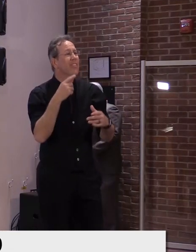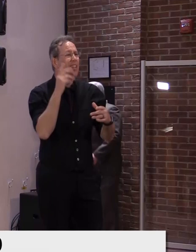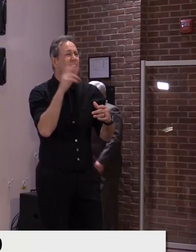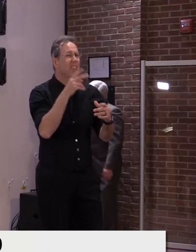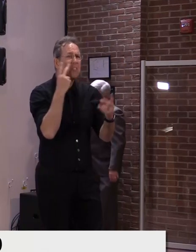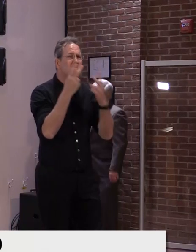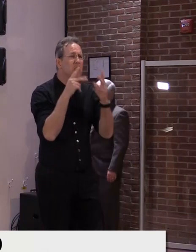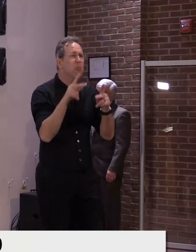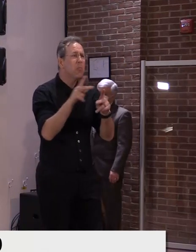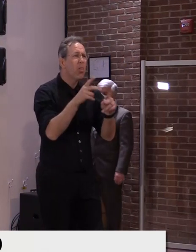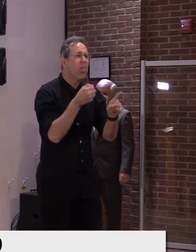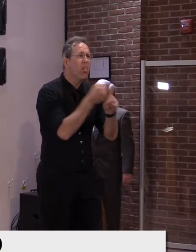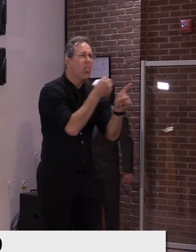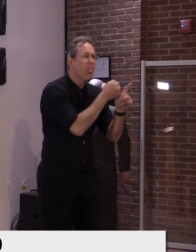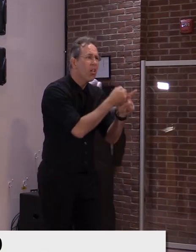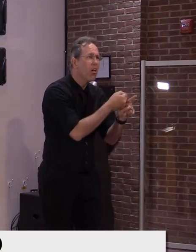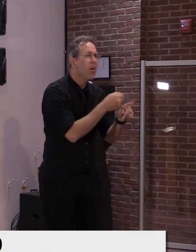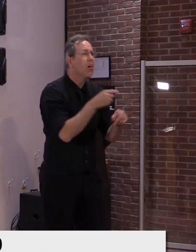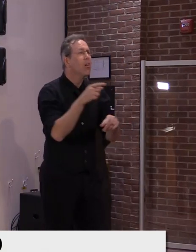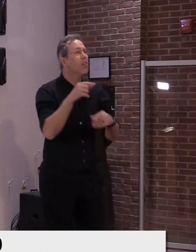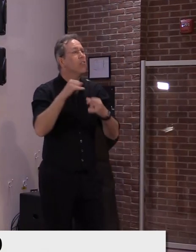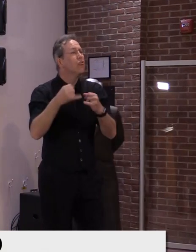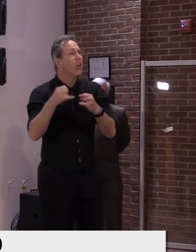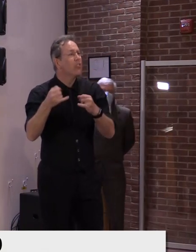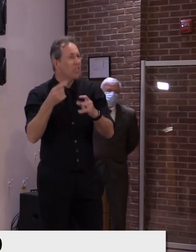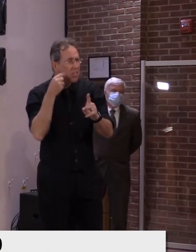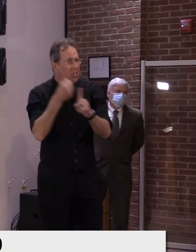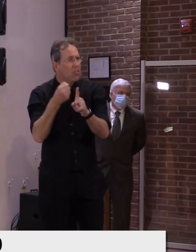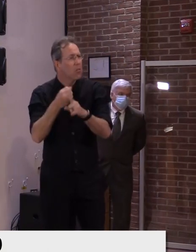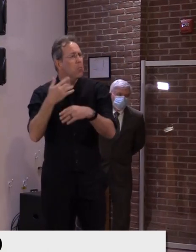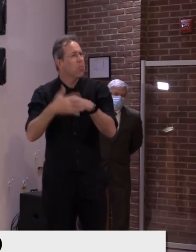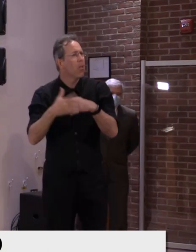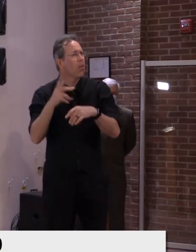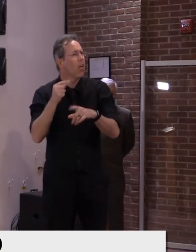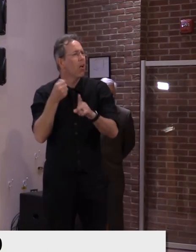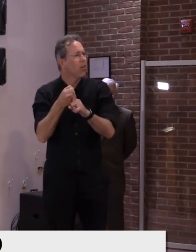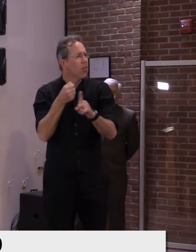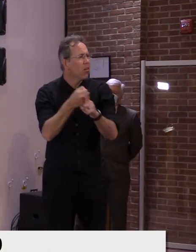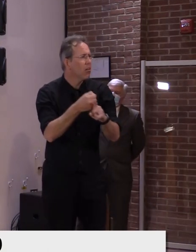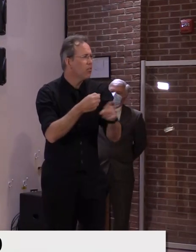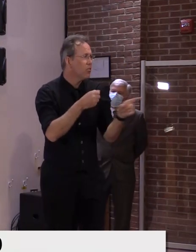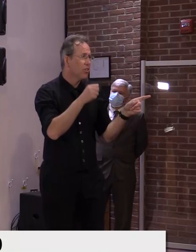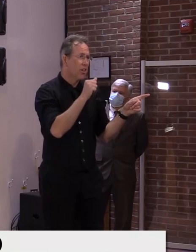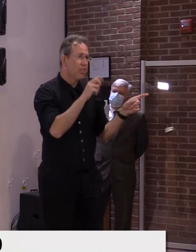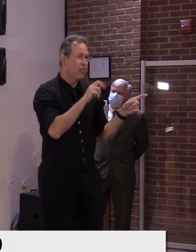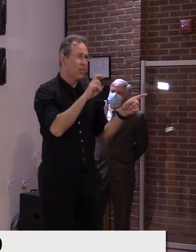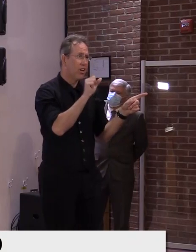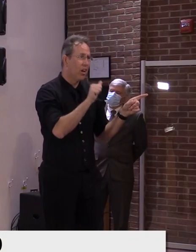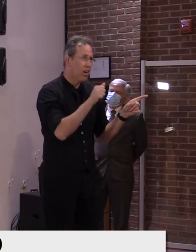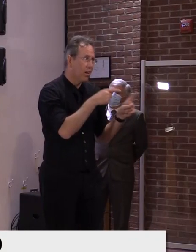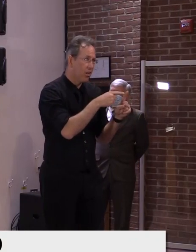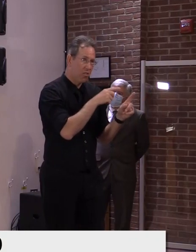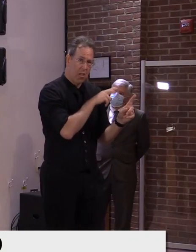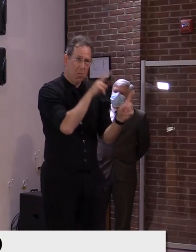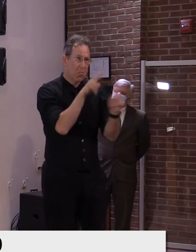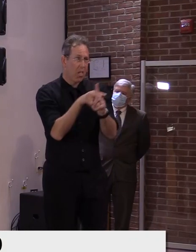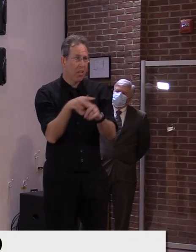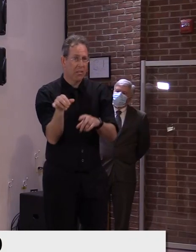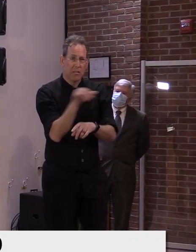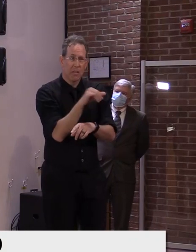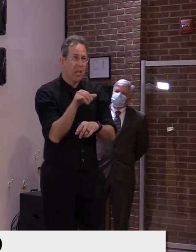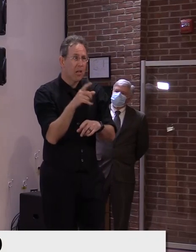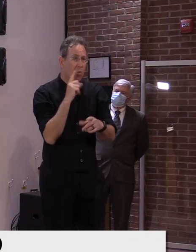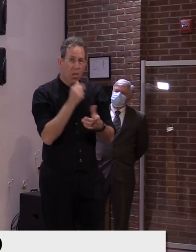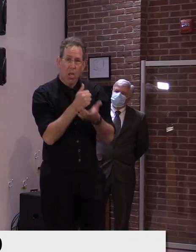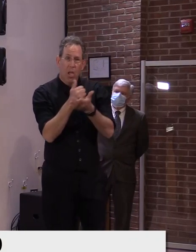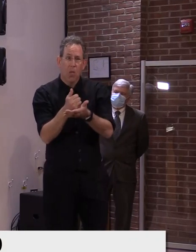people with reactions, will help the CDC and the FDA in their look at the